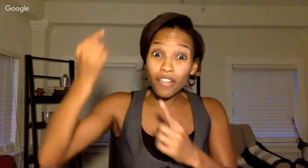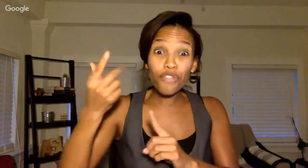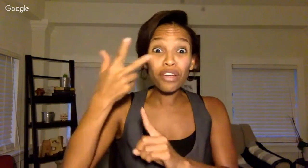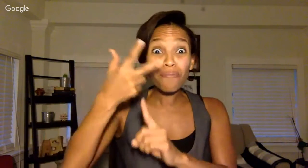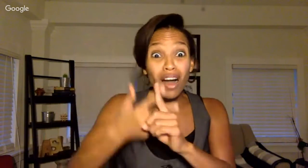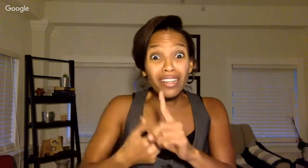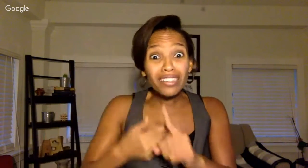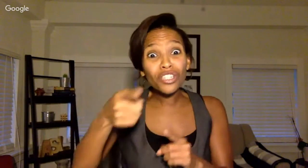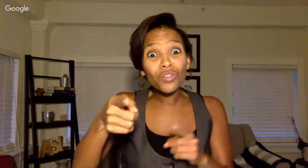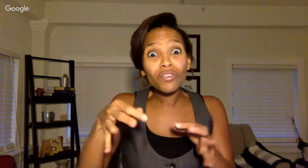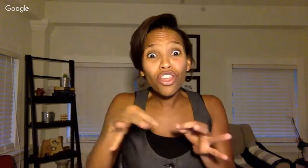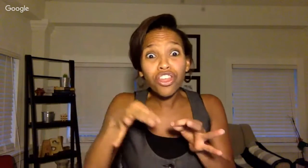3 months, you